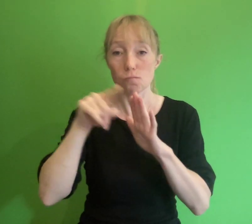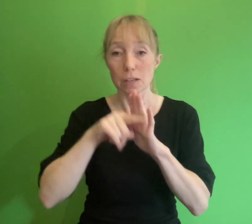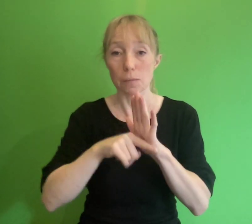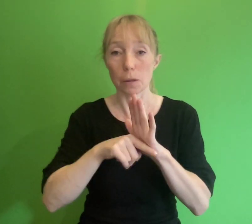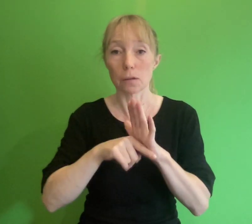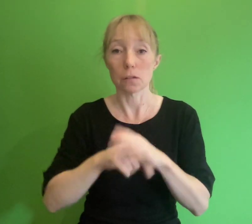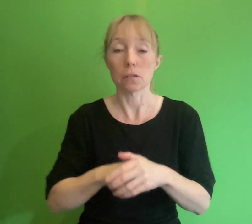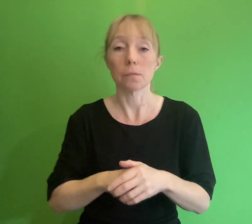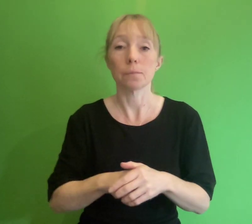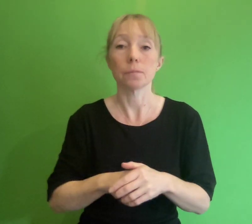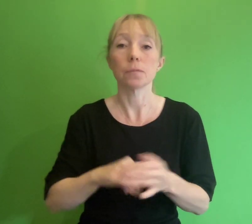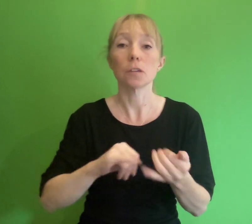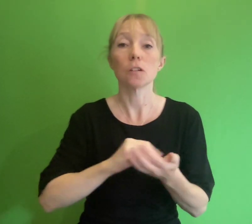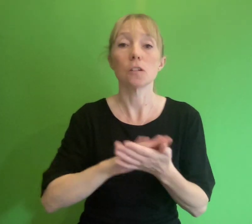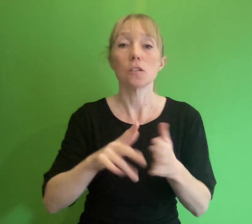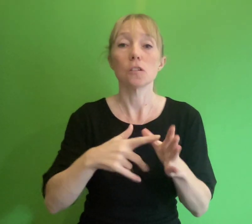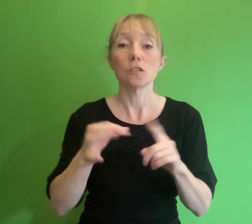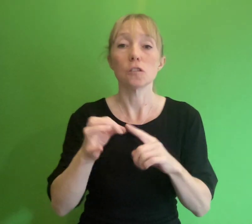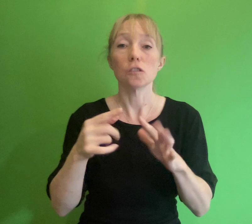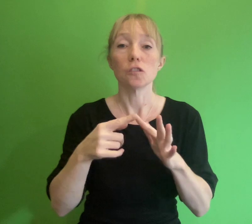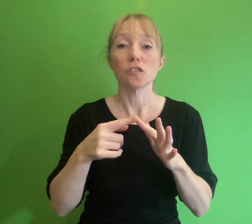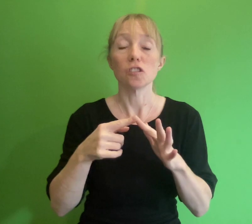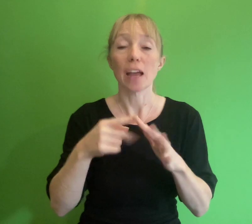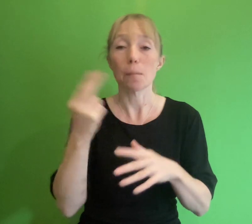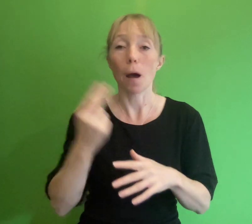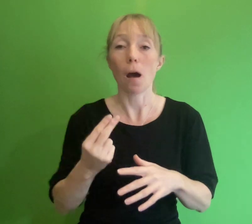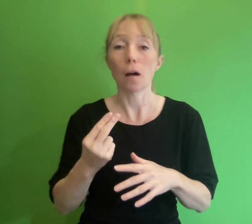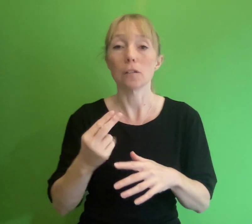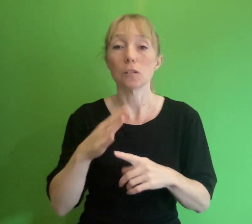Shape Arts, Social Model of Disability.